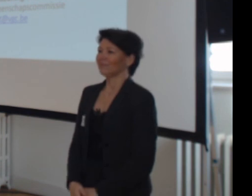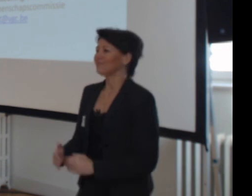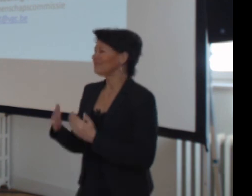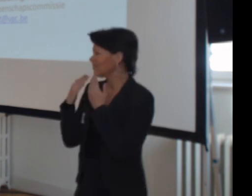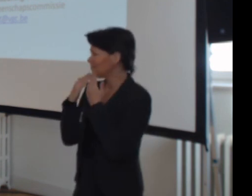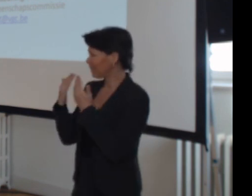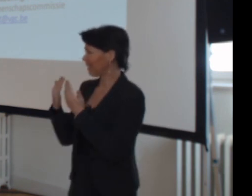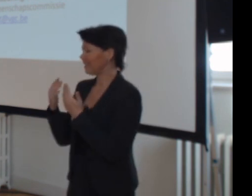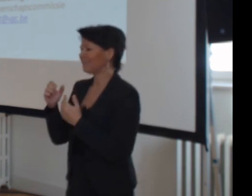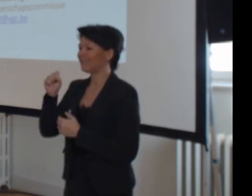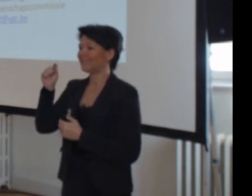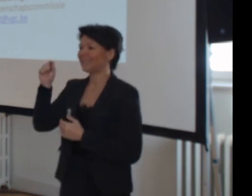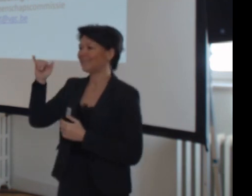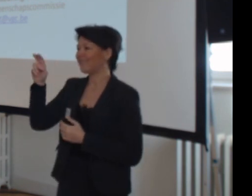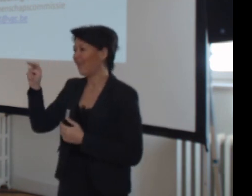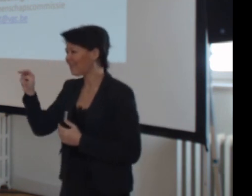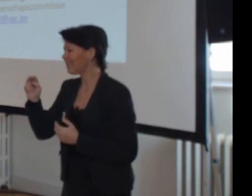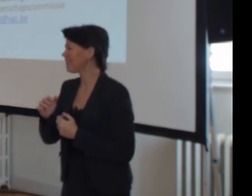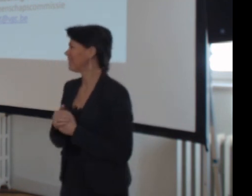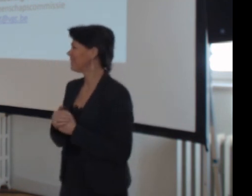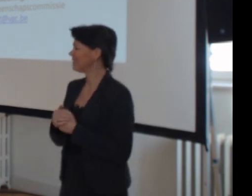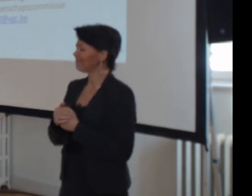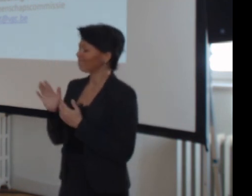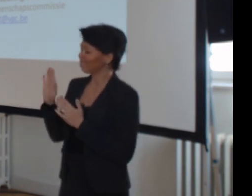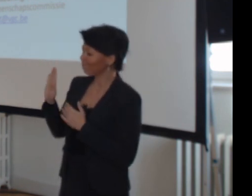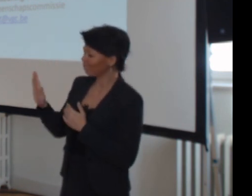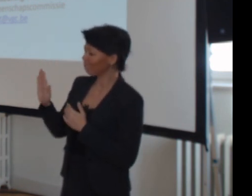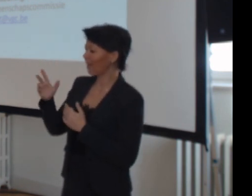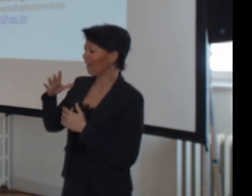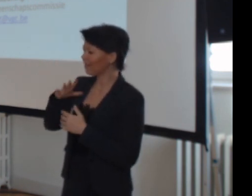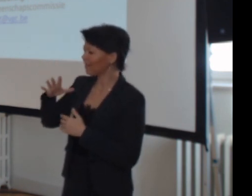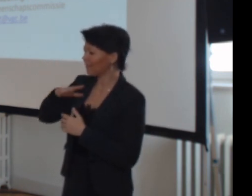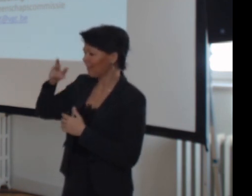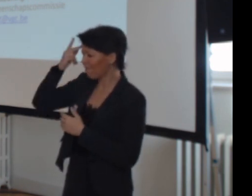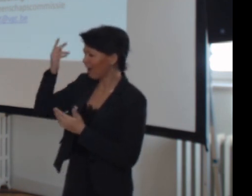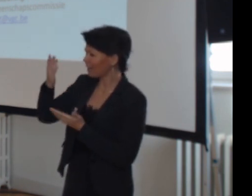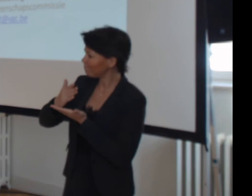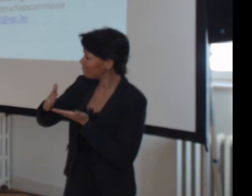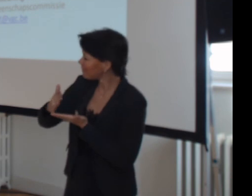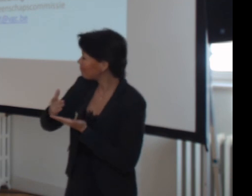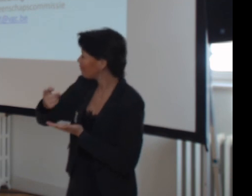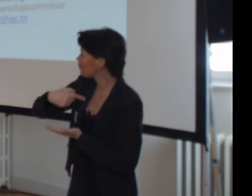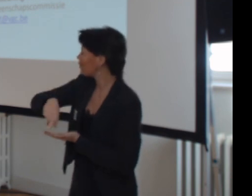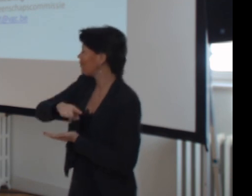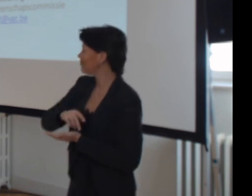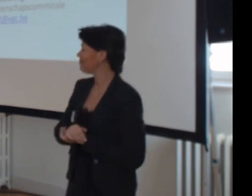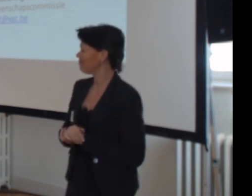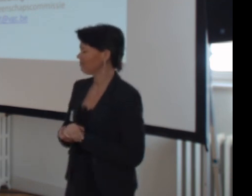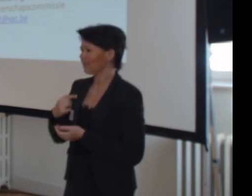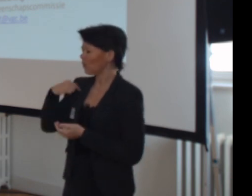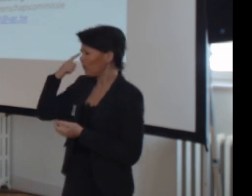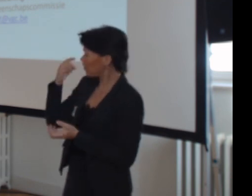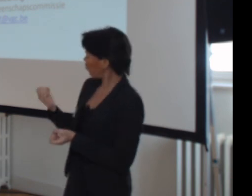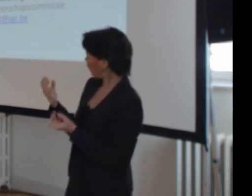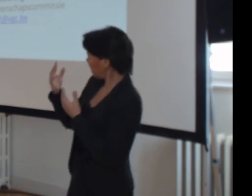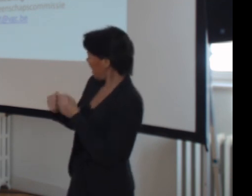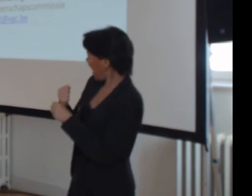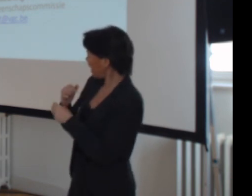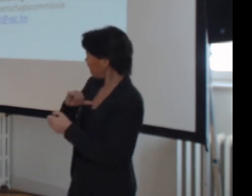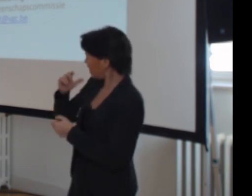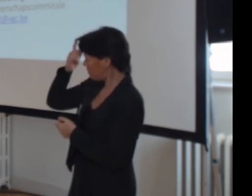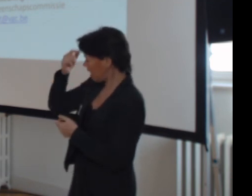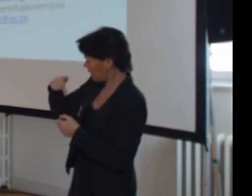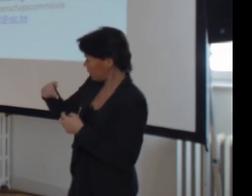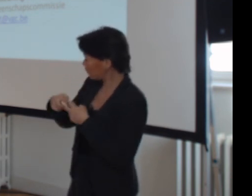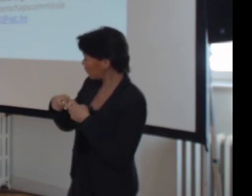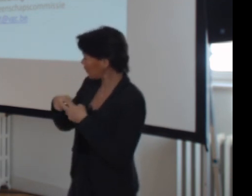Thank you very much, Stan, for sharing your interesting experience for more than I don't know how many years in